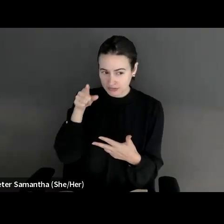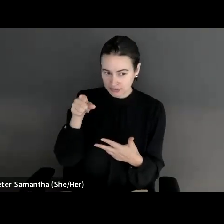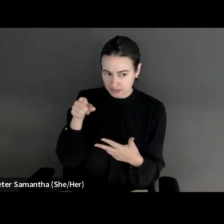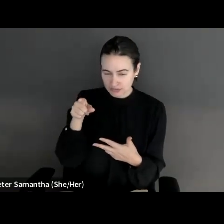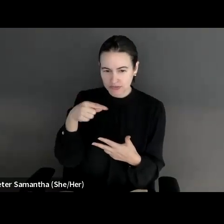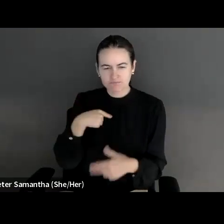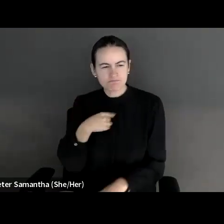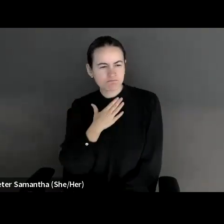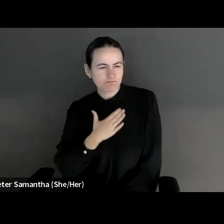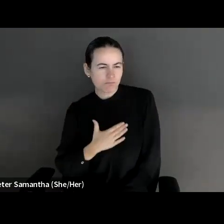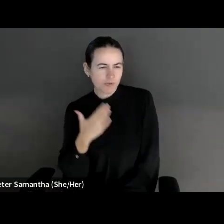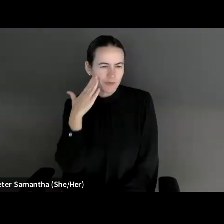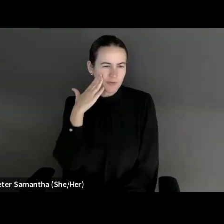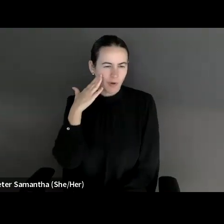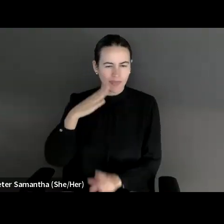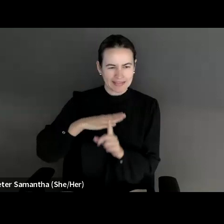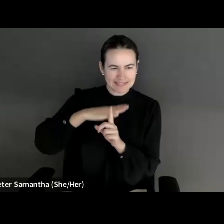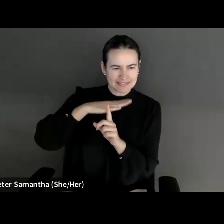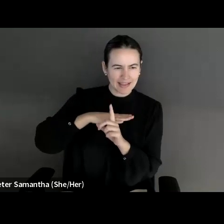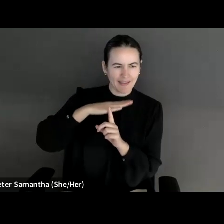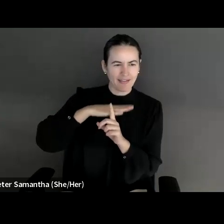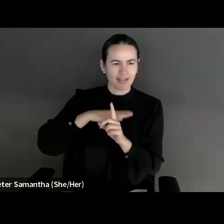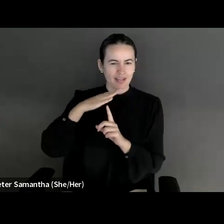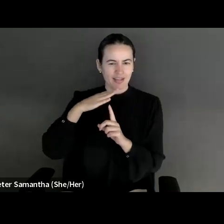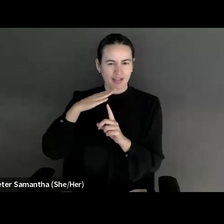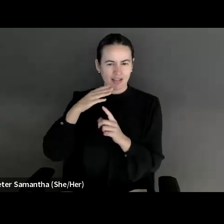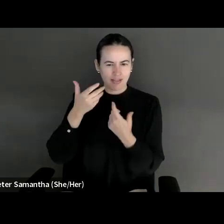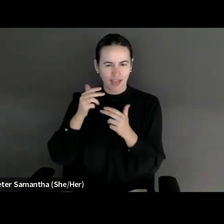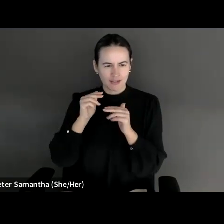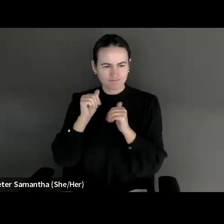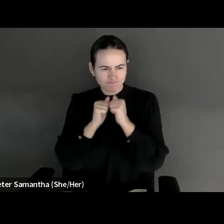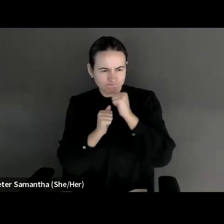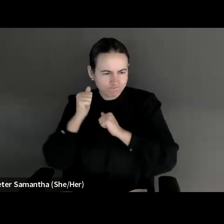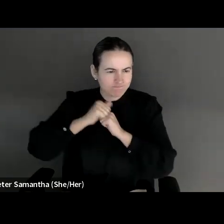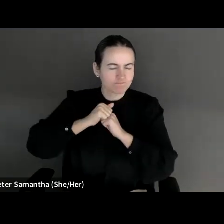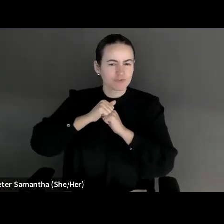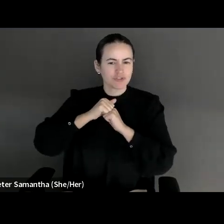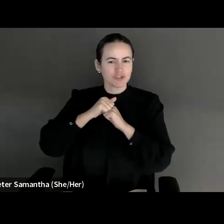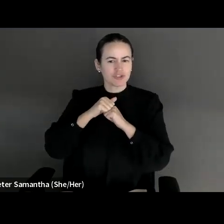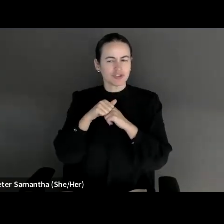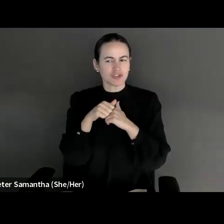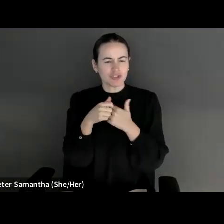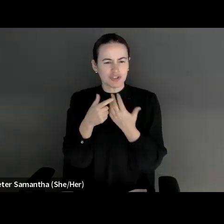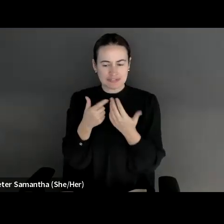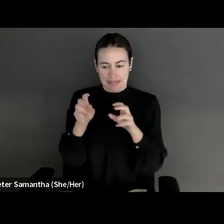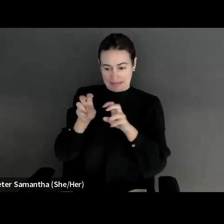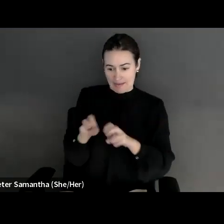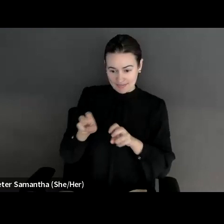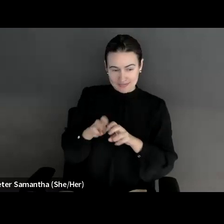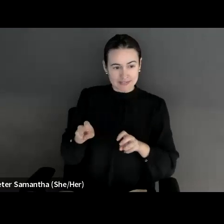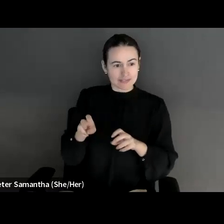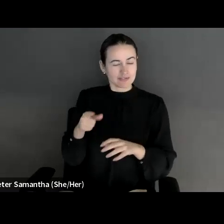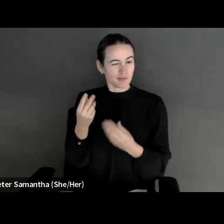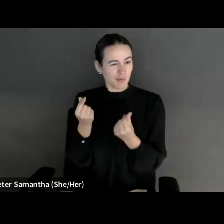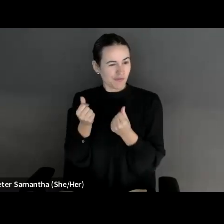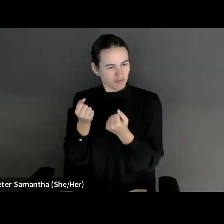examined the scale structures of the subscales and whether they, the rationalysis supported all the,